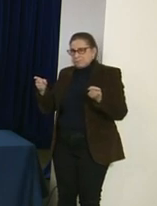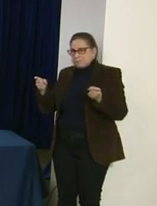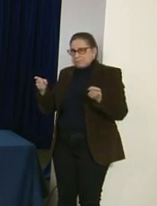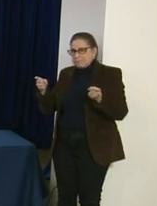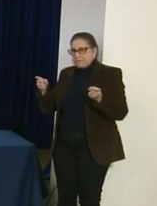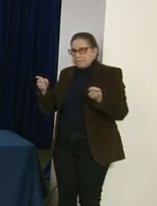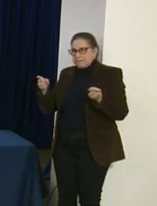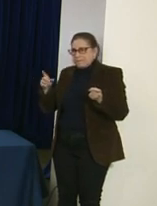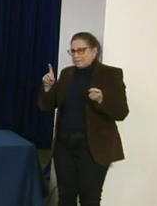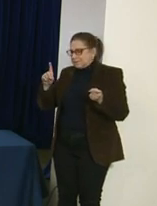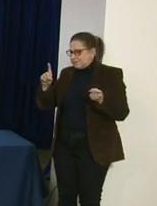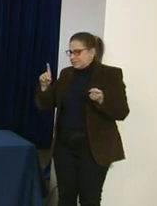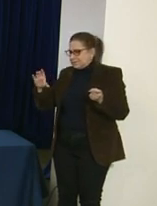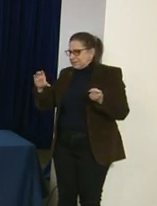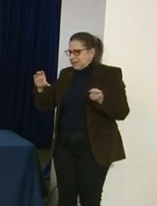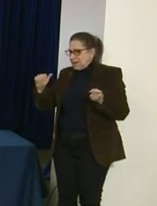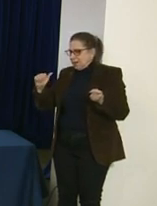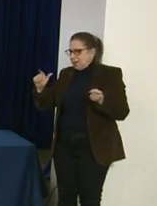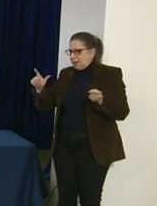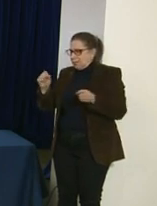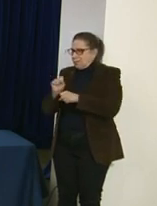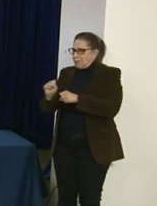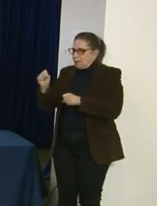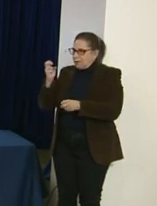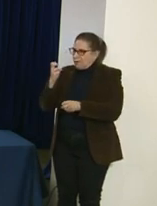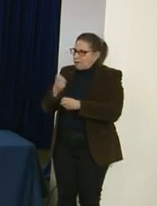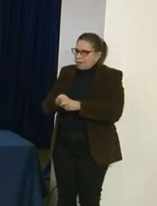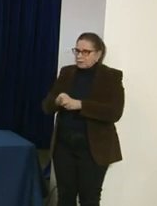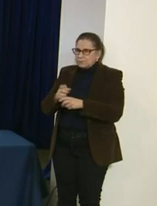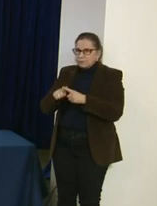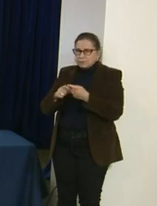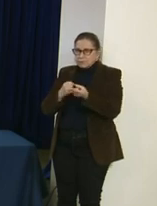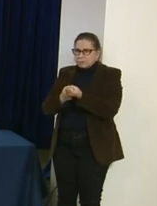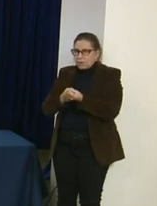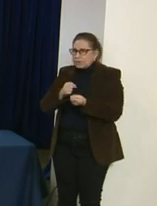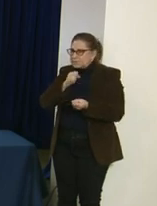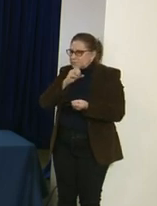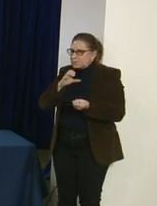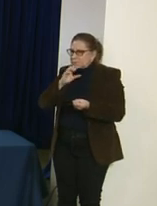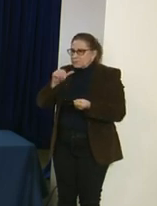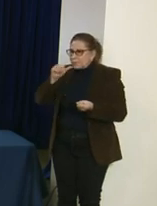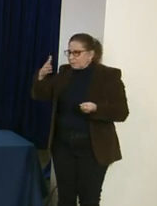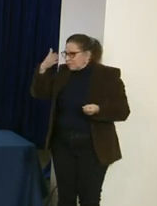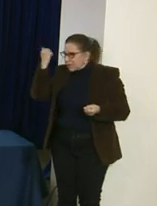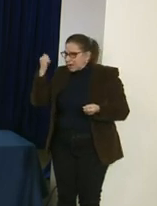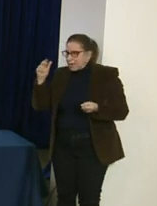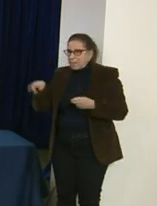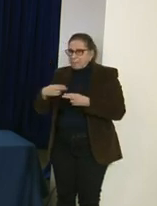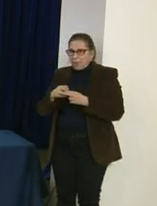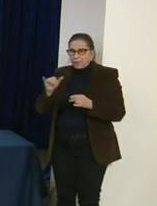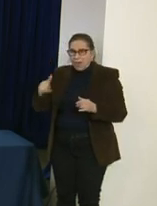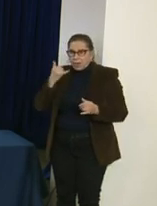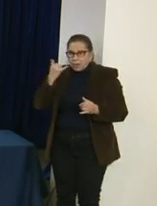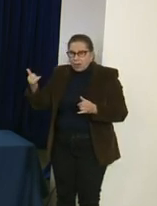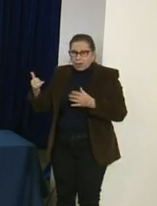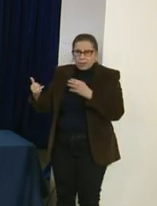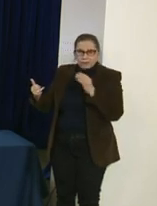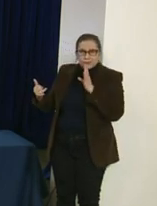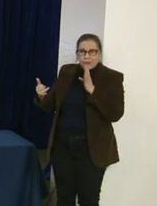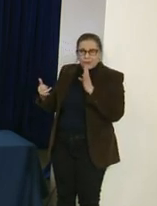supporting seniors and providing senior services. So don't forget about the call and talk line,